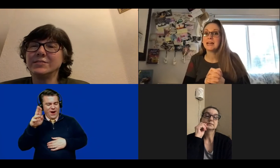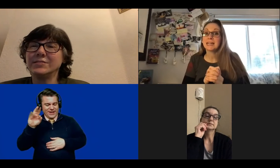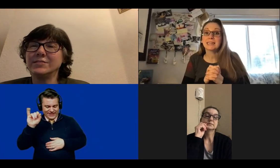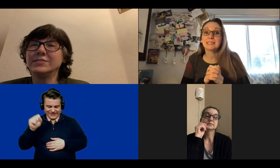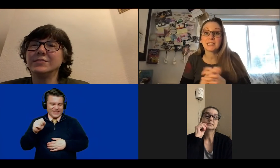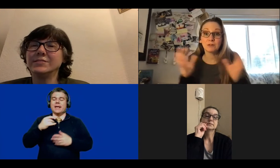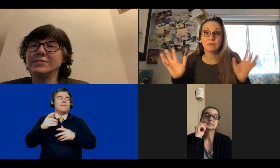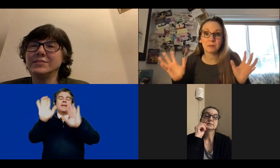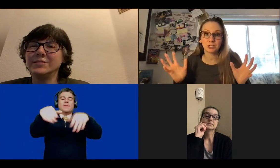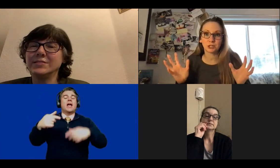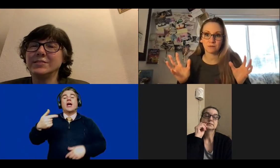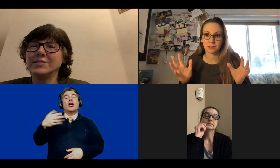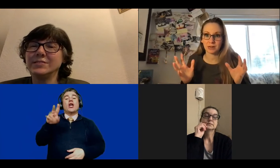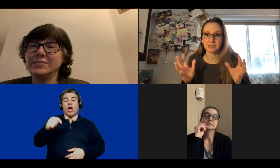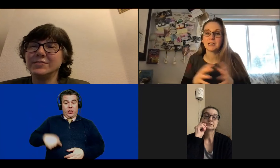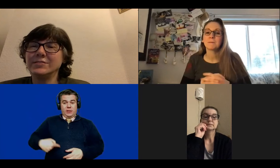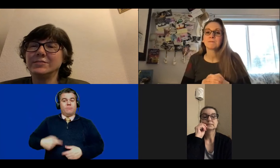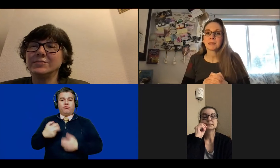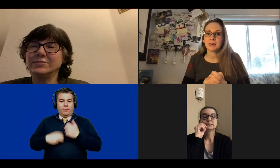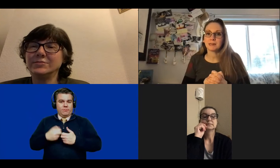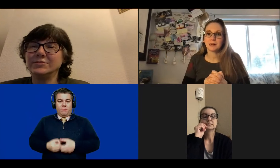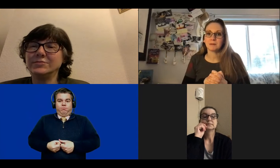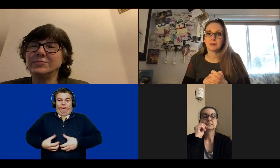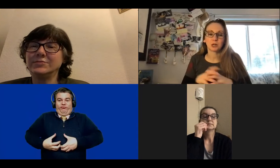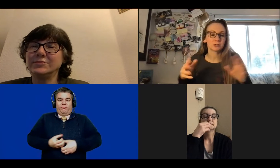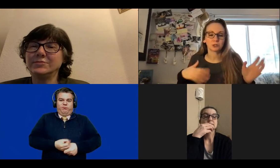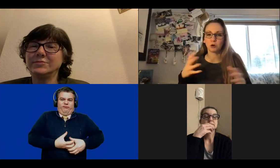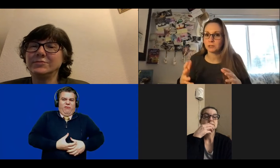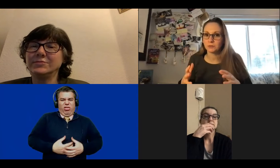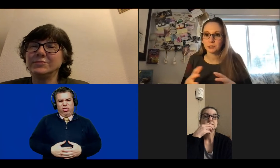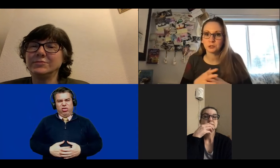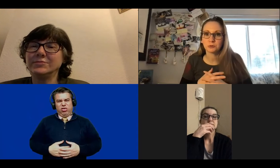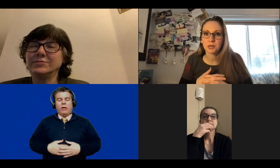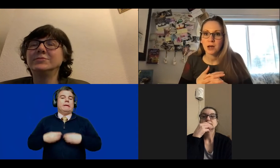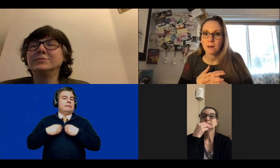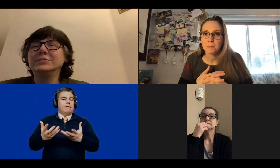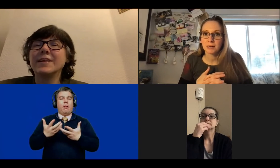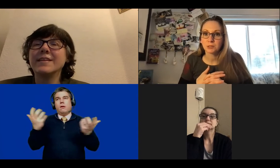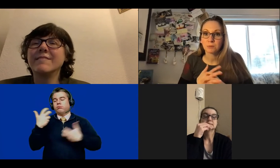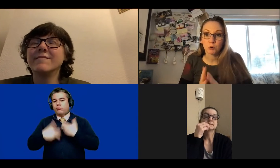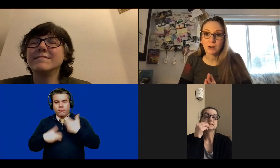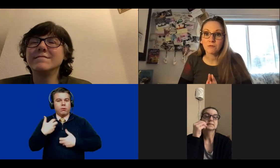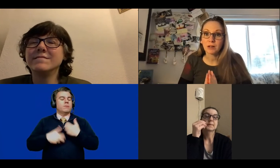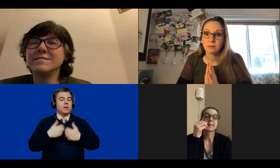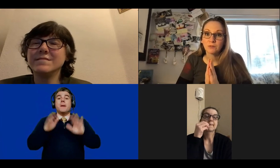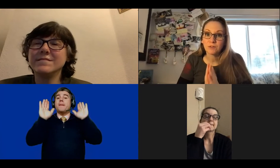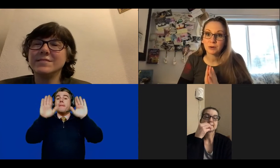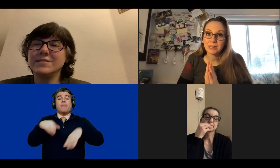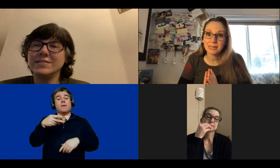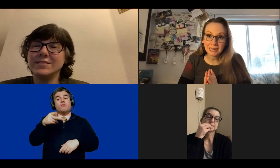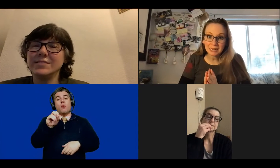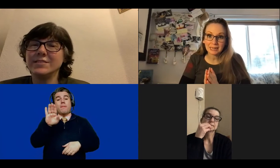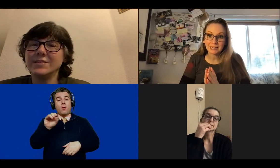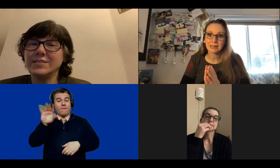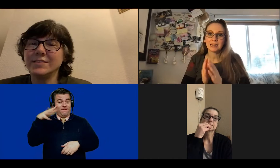issues. It is inflammation of the gut. And it causes a whole bunch of issues. But PROBIO5 was